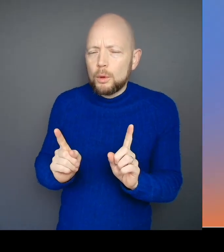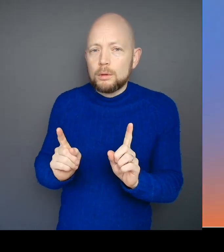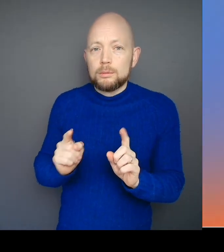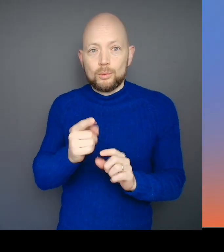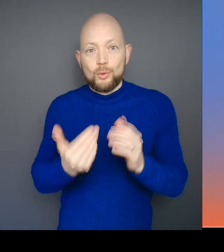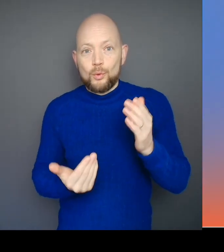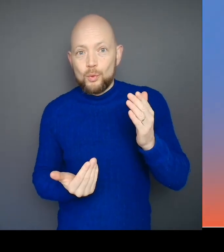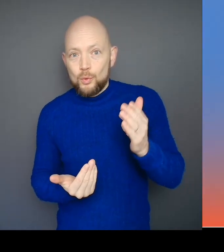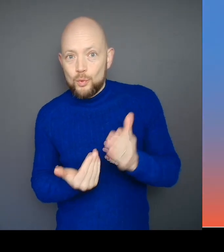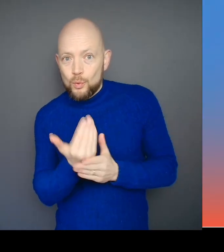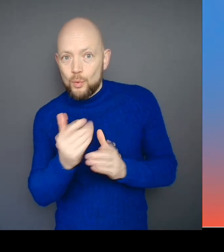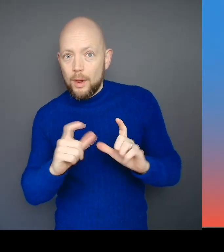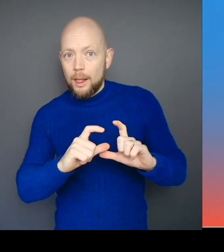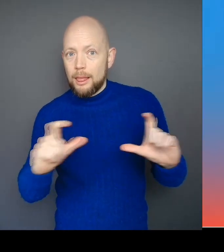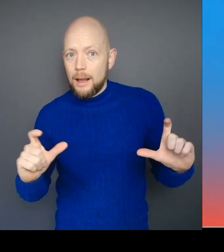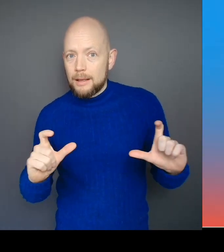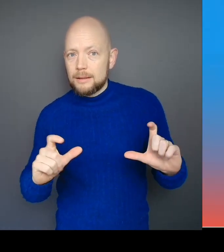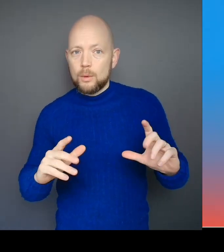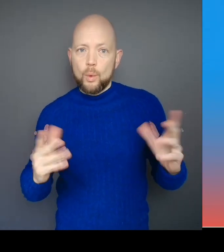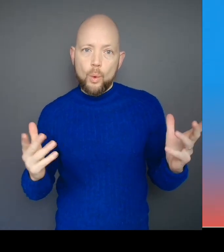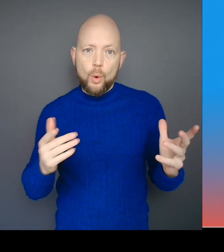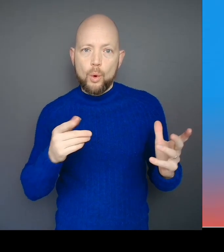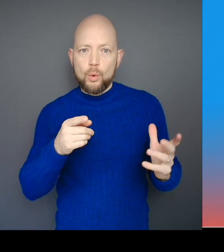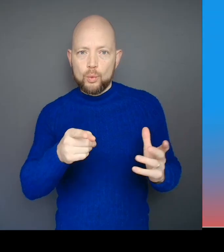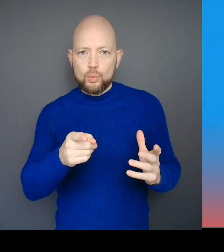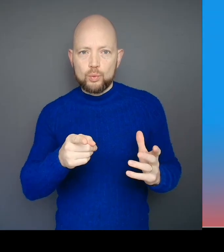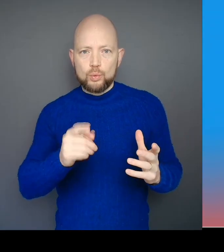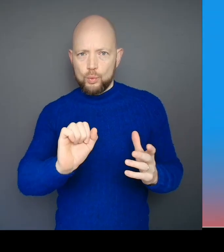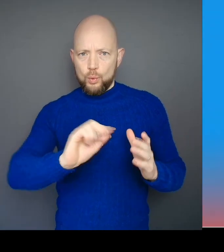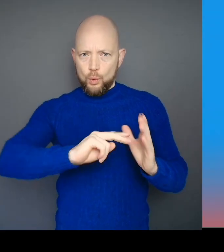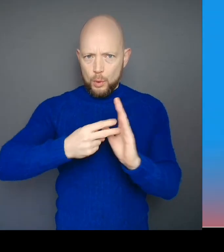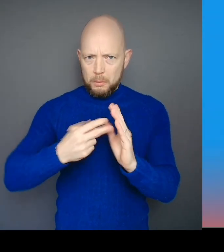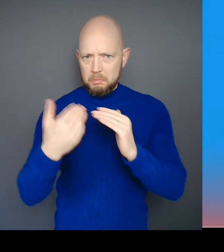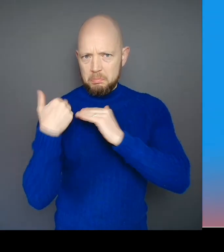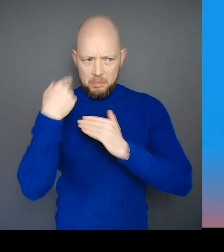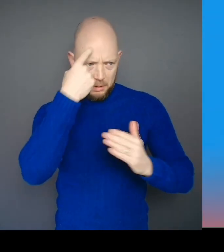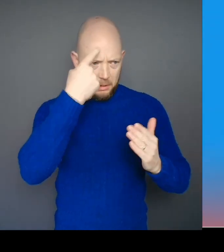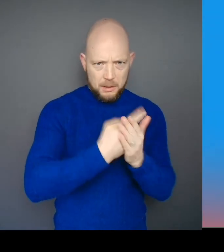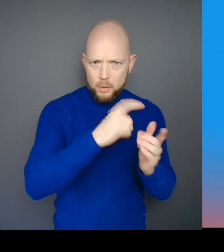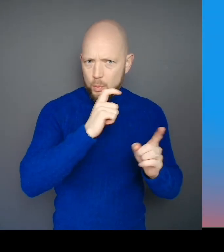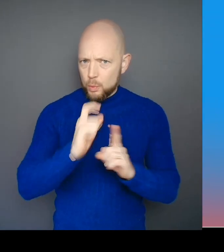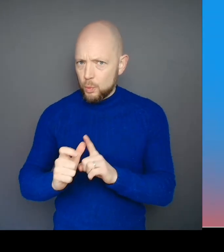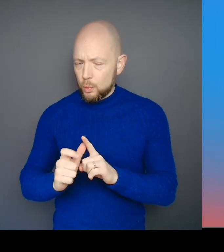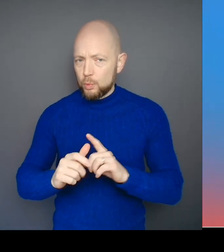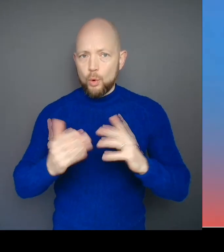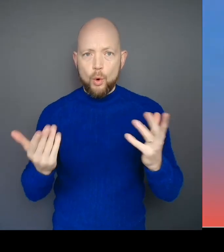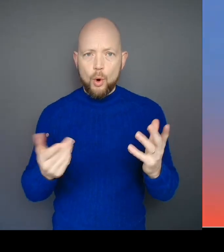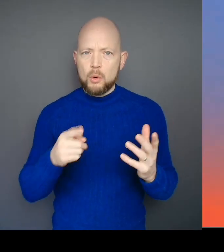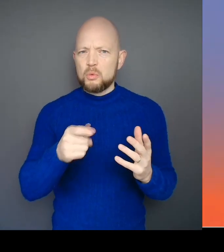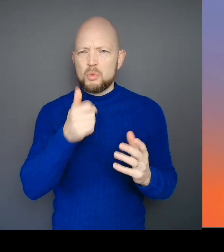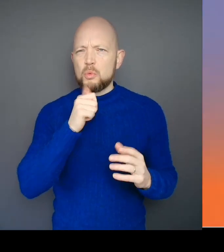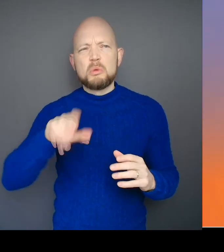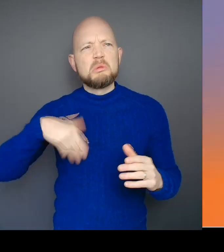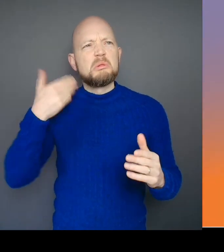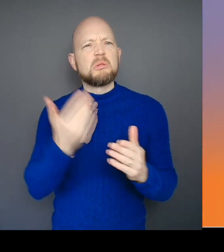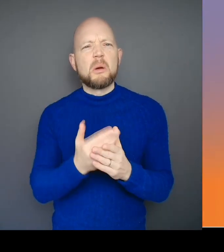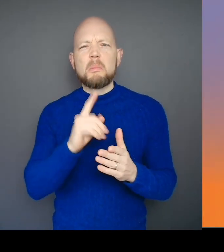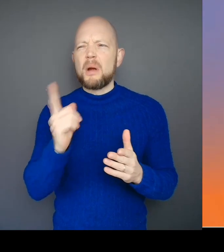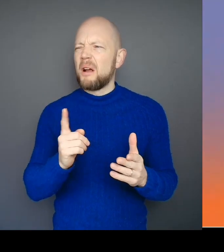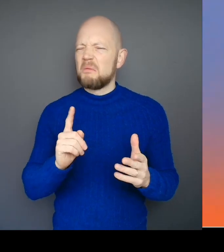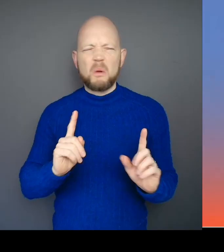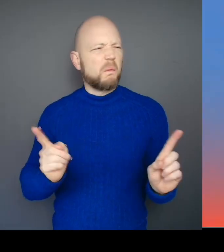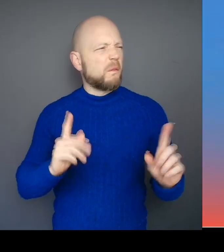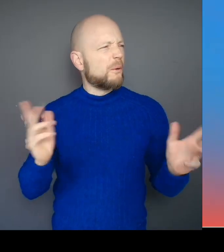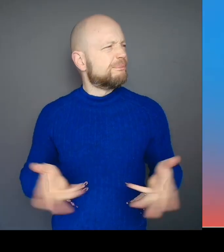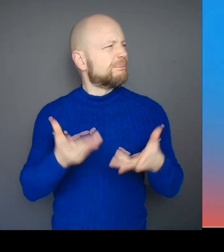it. So whether you're someone who's just been given a license, someone who's deciding what to do in your organization, or someone who's had it for a while